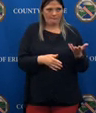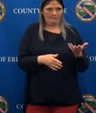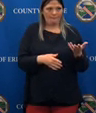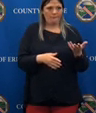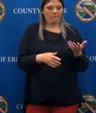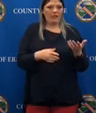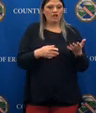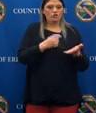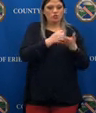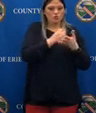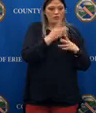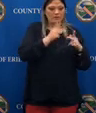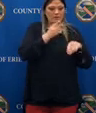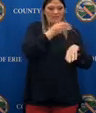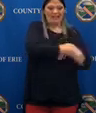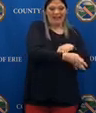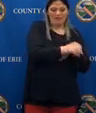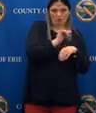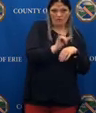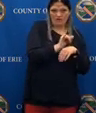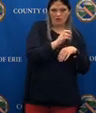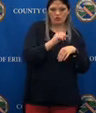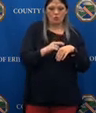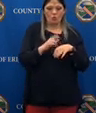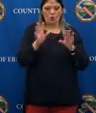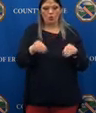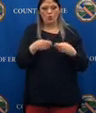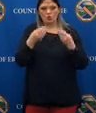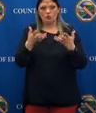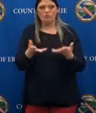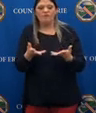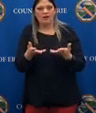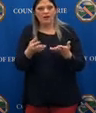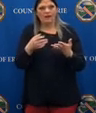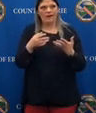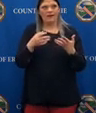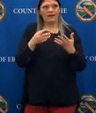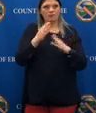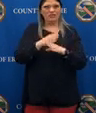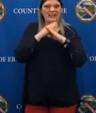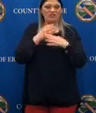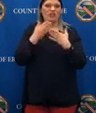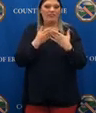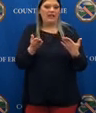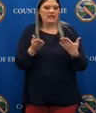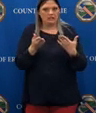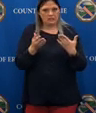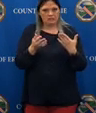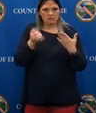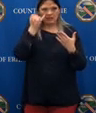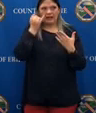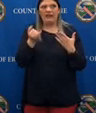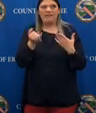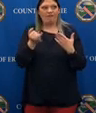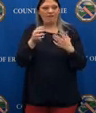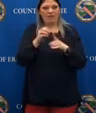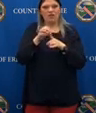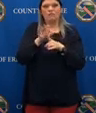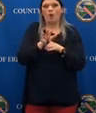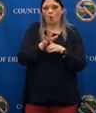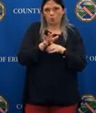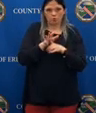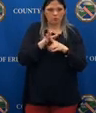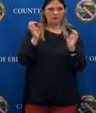treat people after they've been infected or to provide prophylaxis to hopefully protect them if they've been